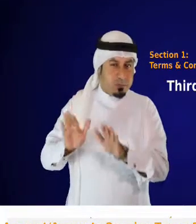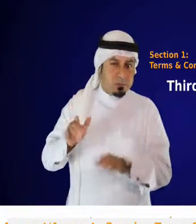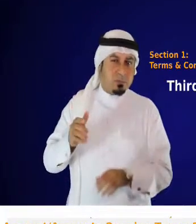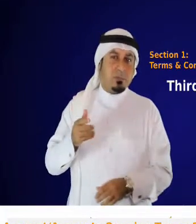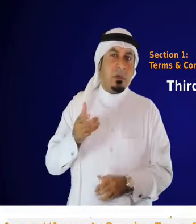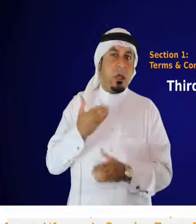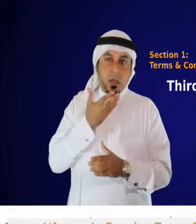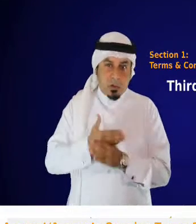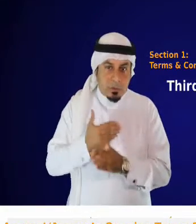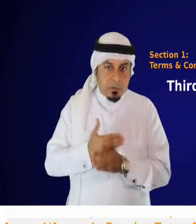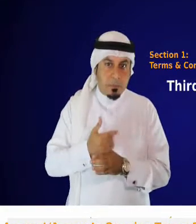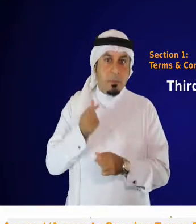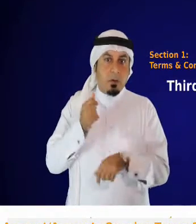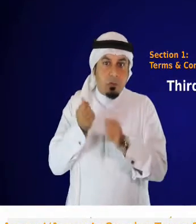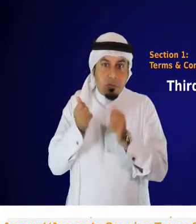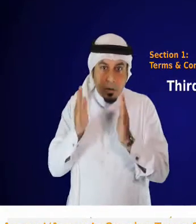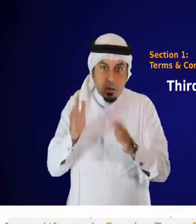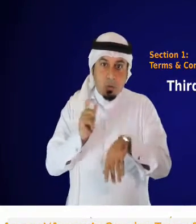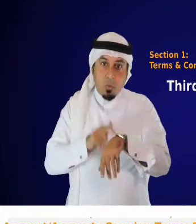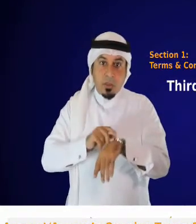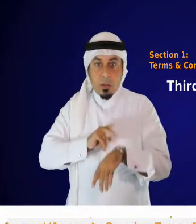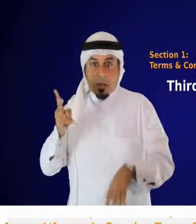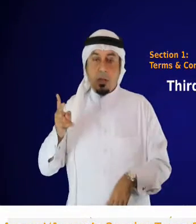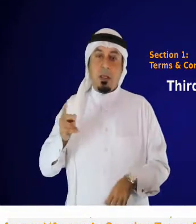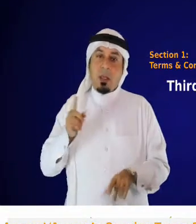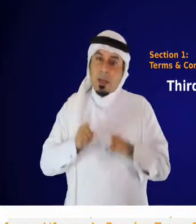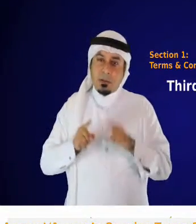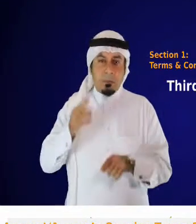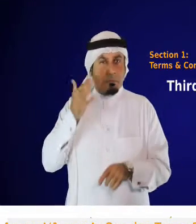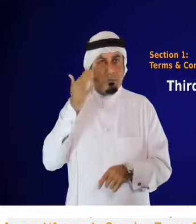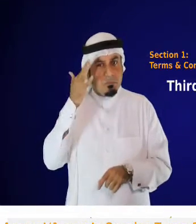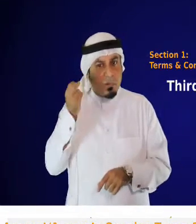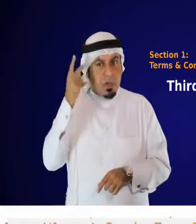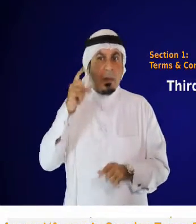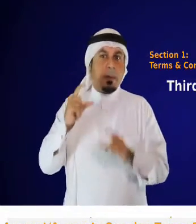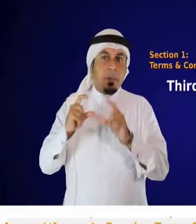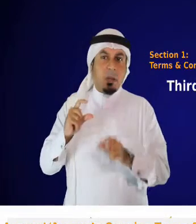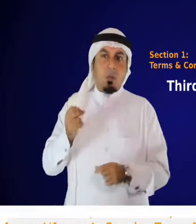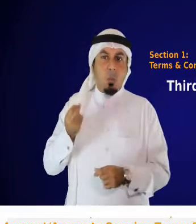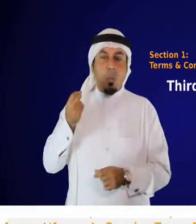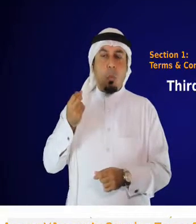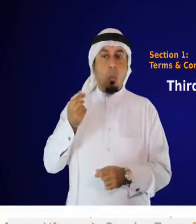deposits shall be defined from time to time at the bank's discretion and the bank service charges schedule.